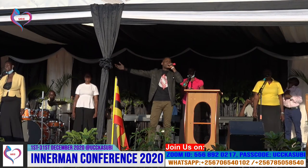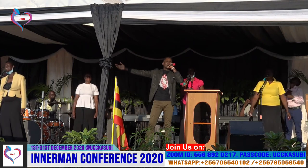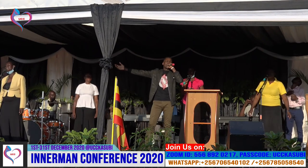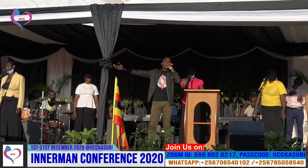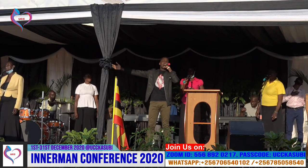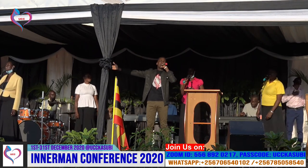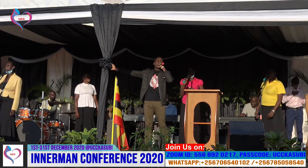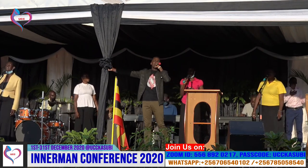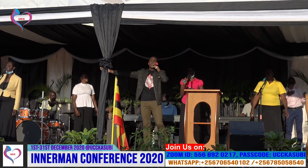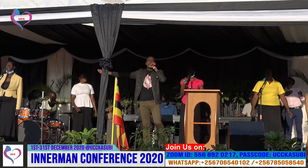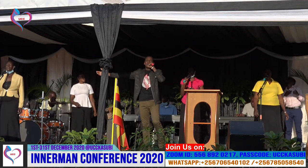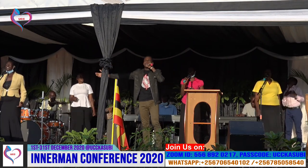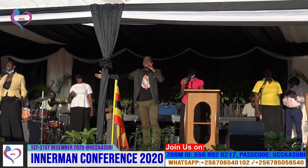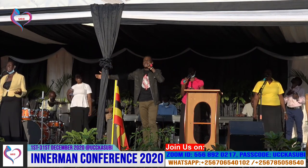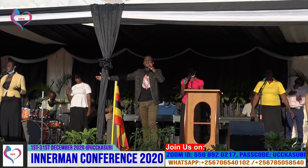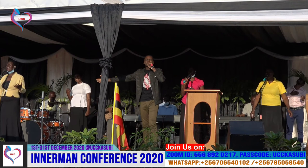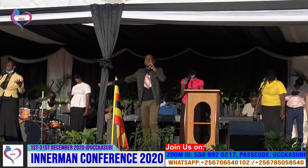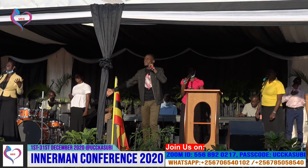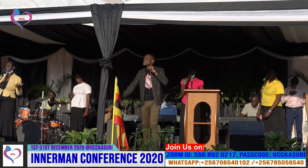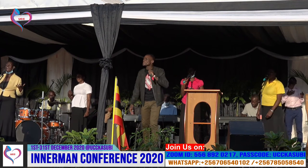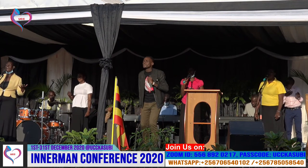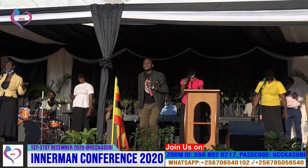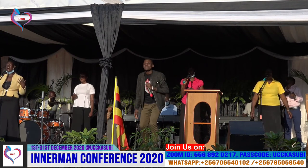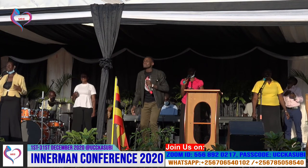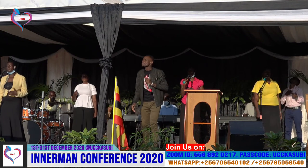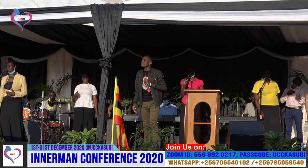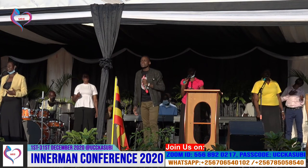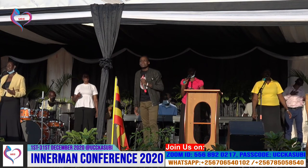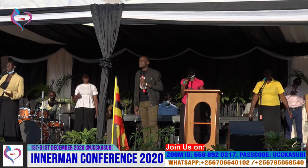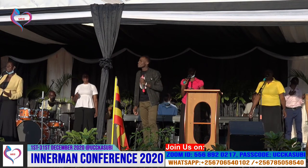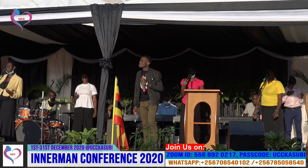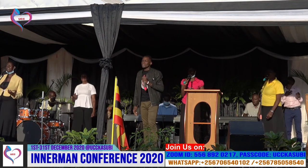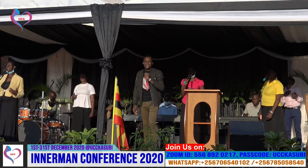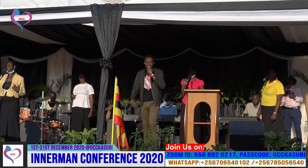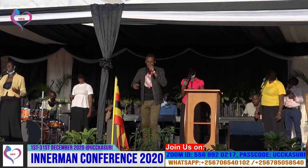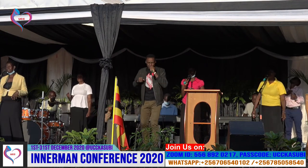Teri mulala Hafaya jendi nga kwe